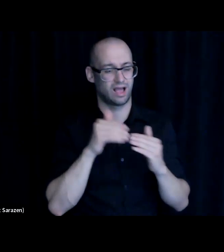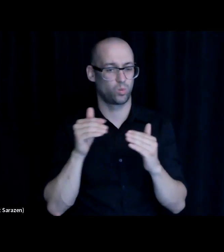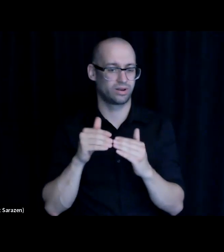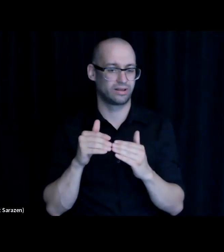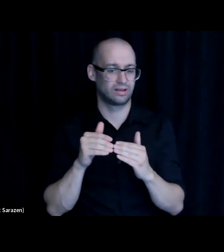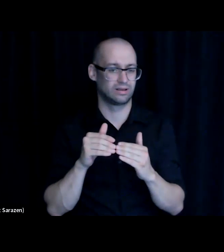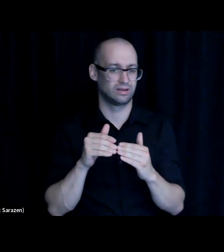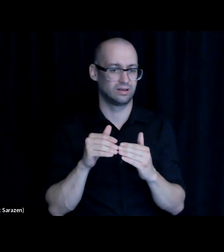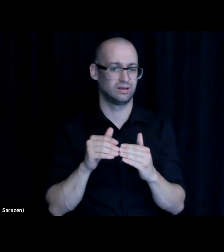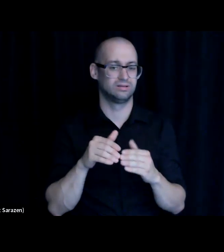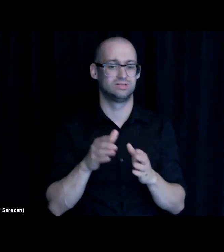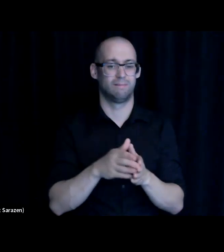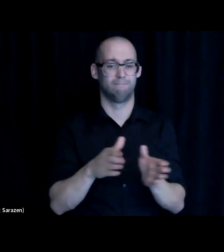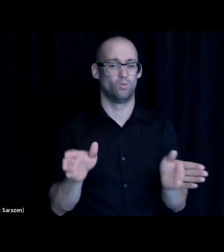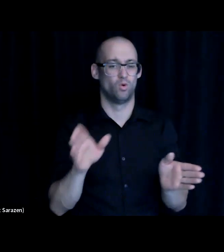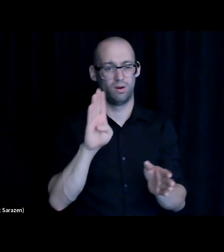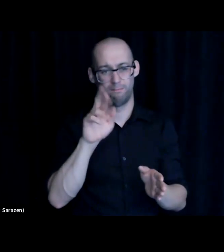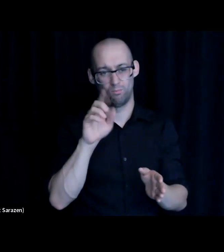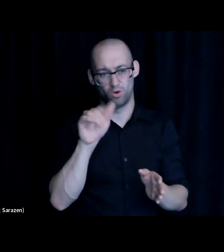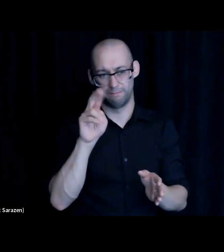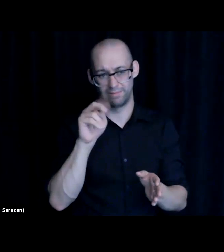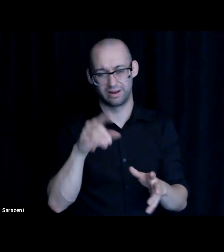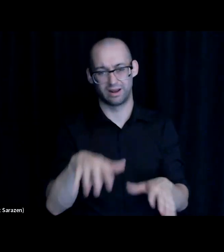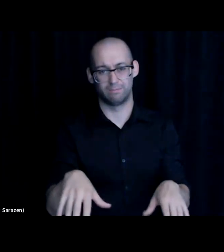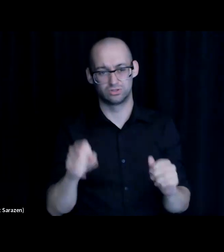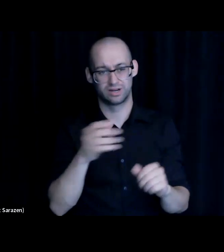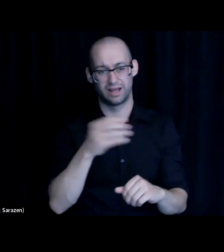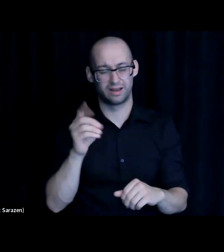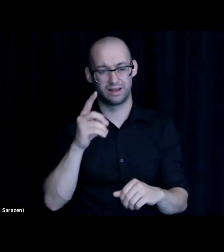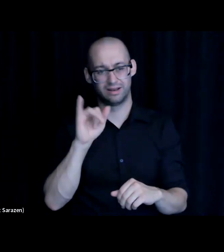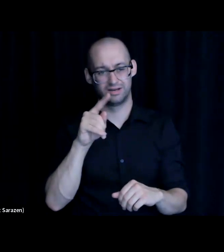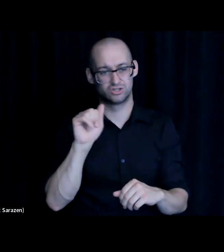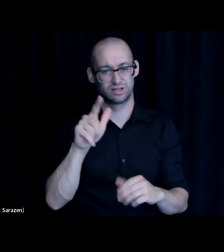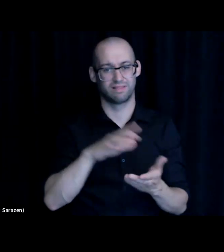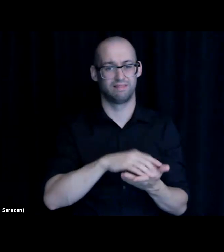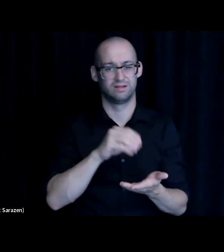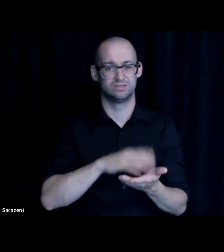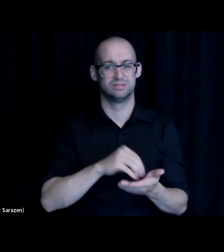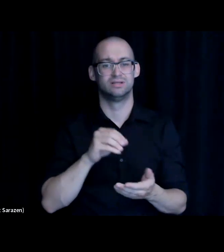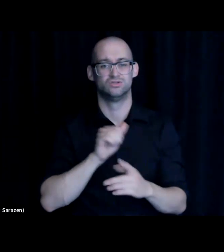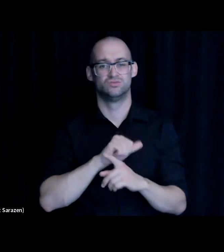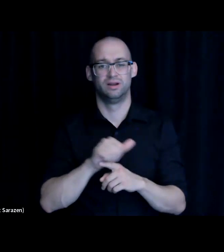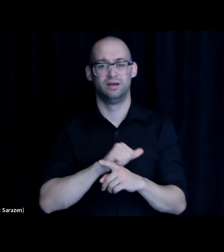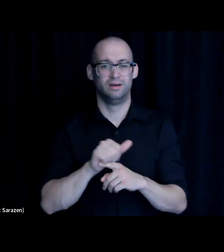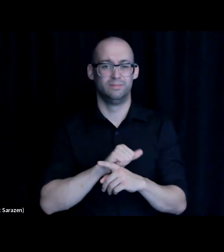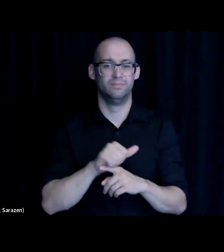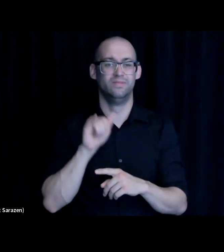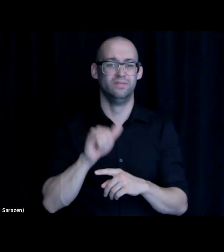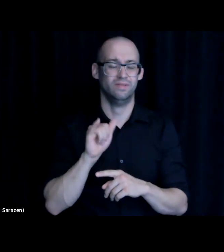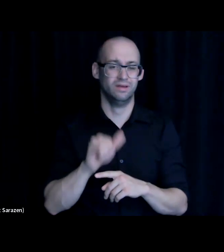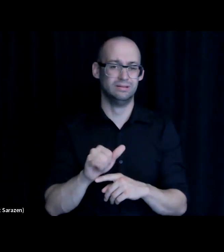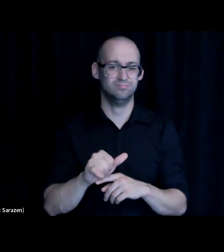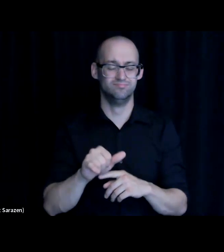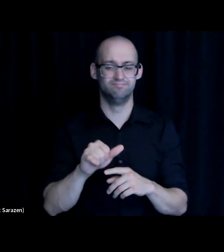around things like broadband adoption and digital literacy training and digital navigation,